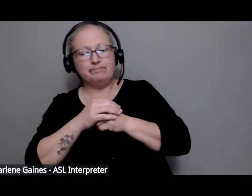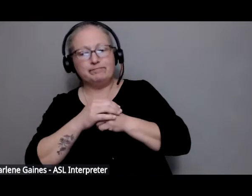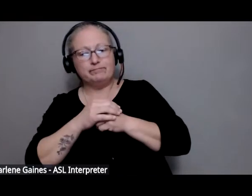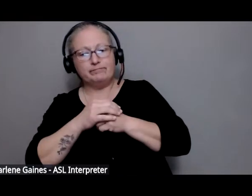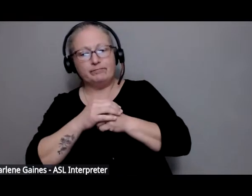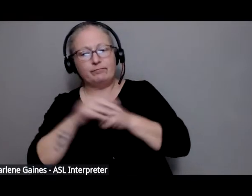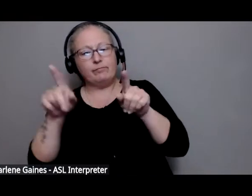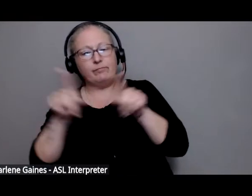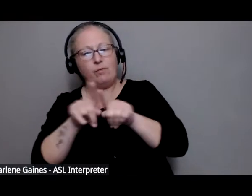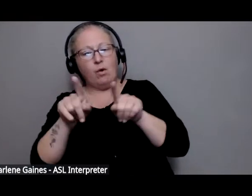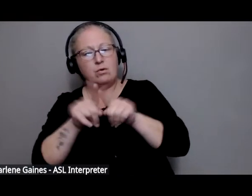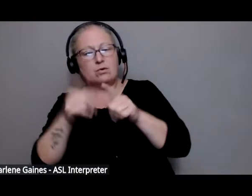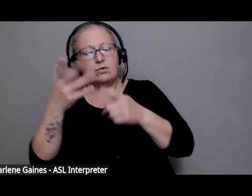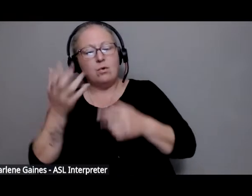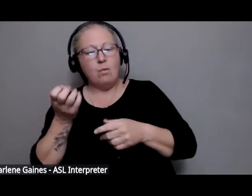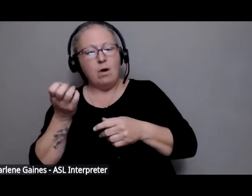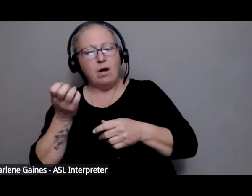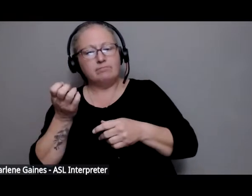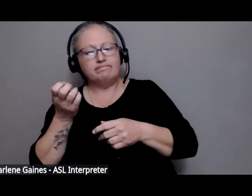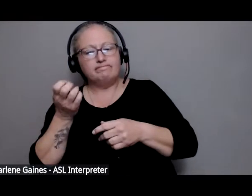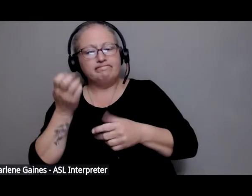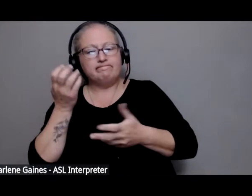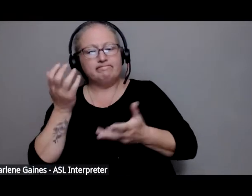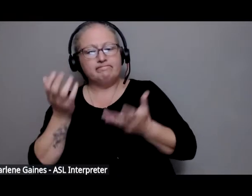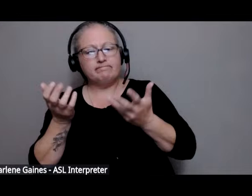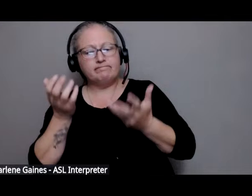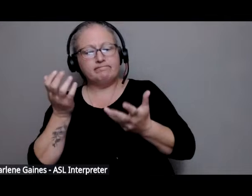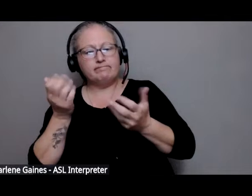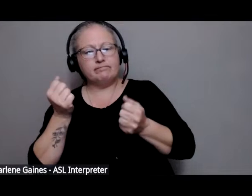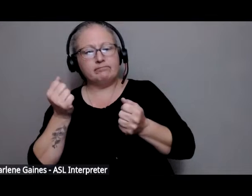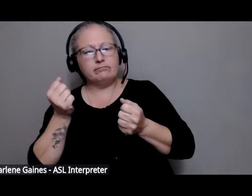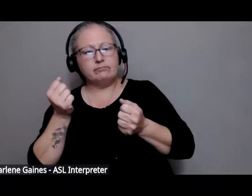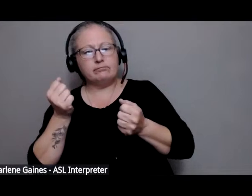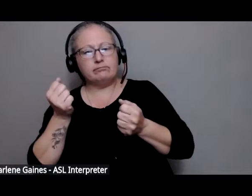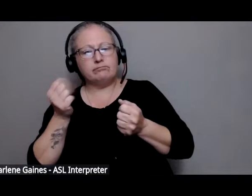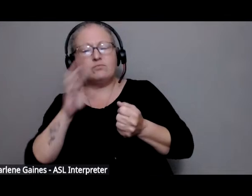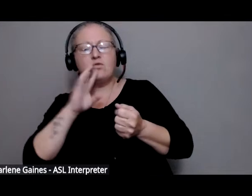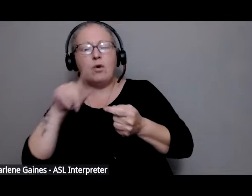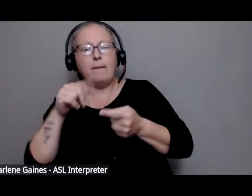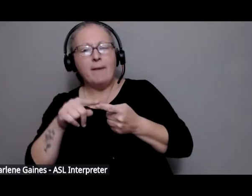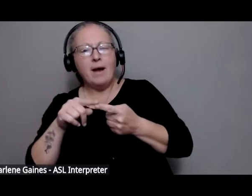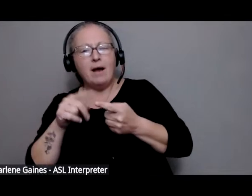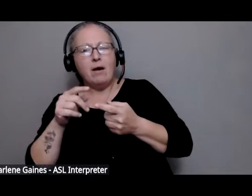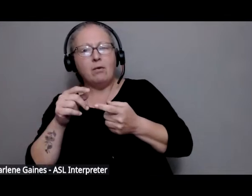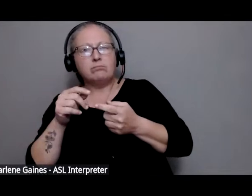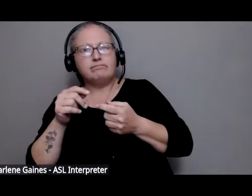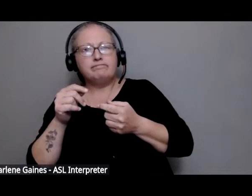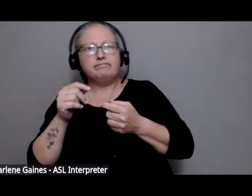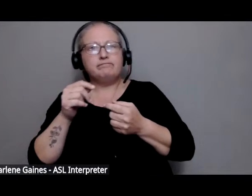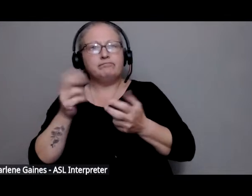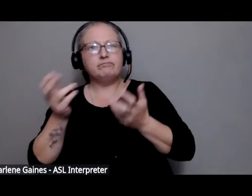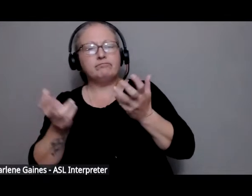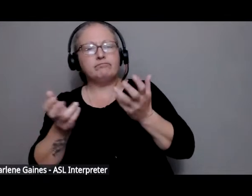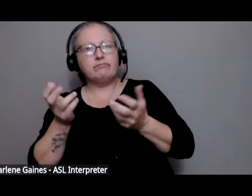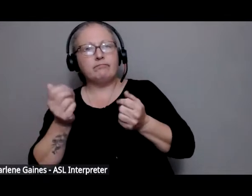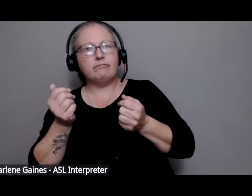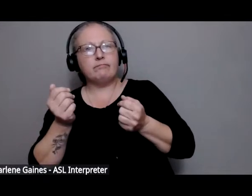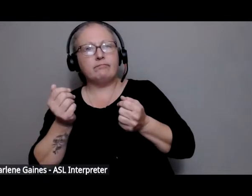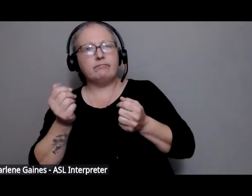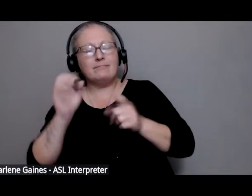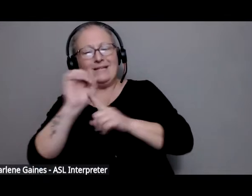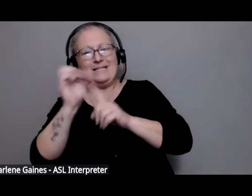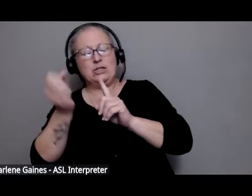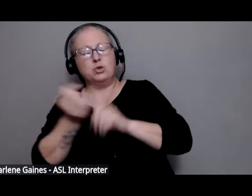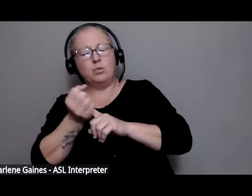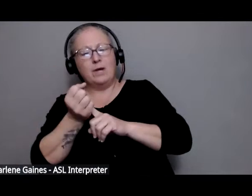I also wanted to just talk about I think the situation